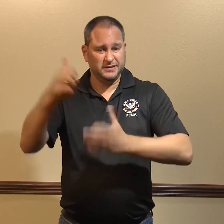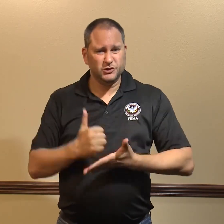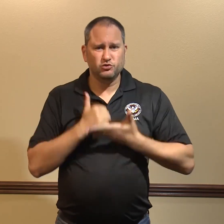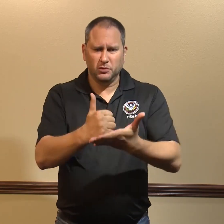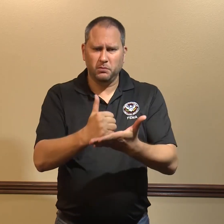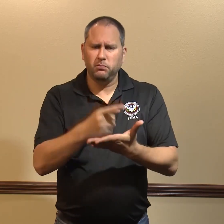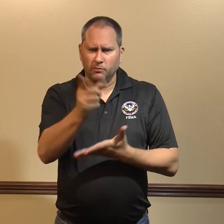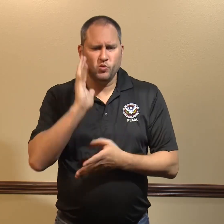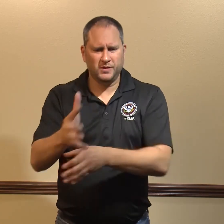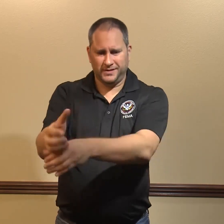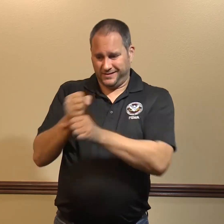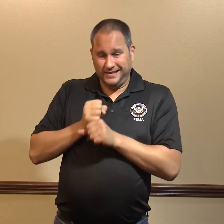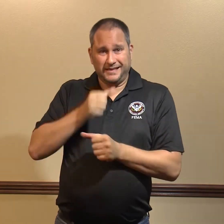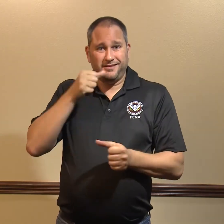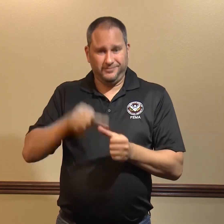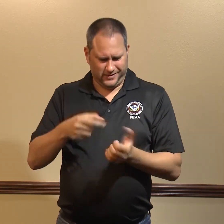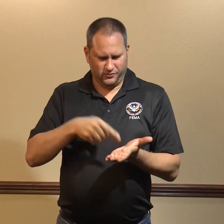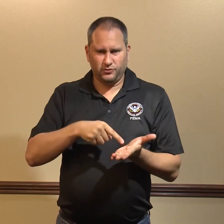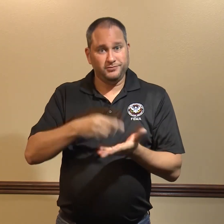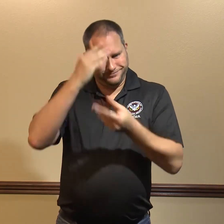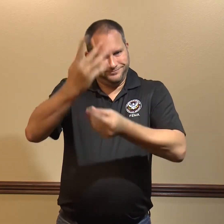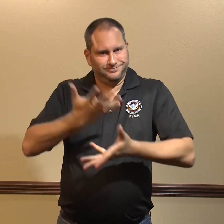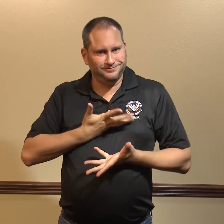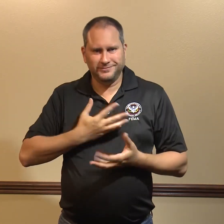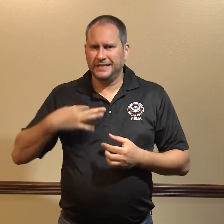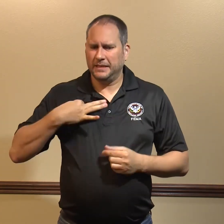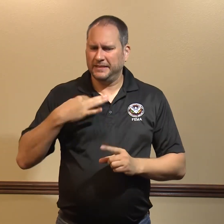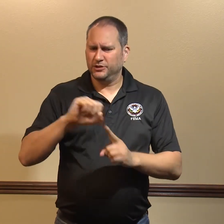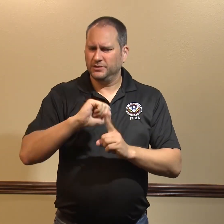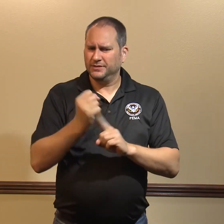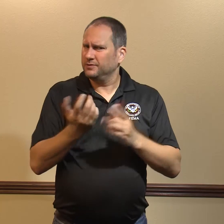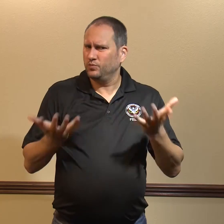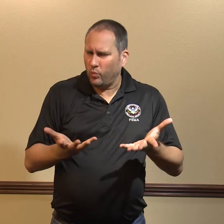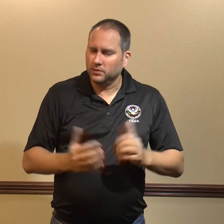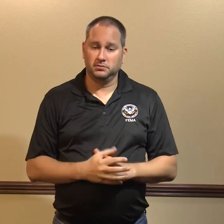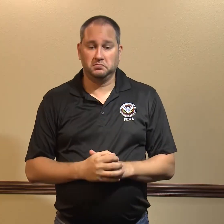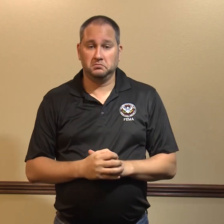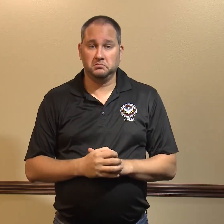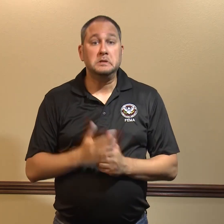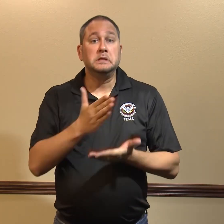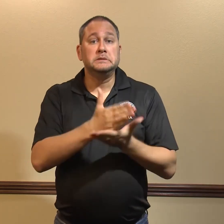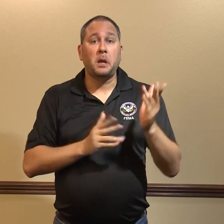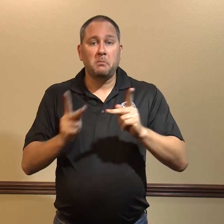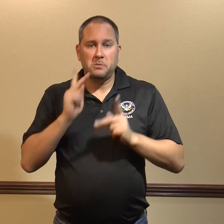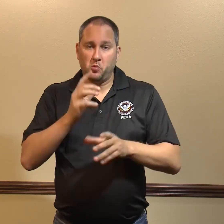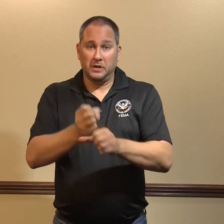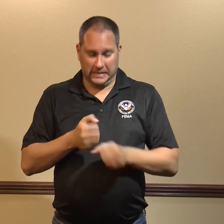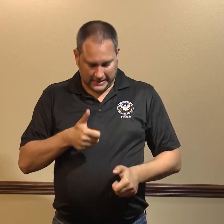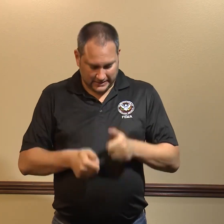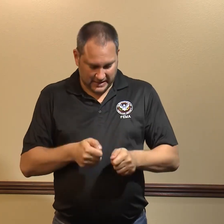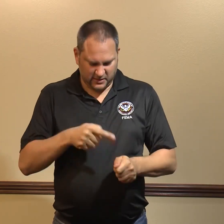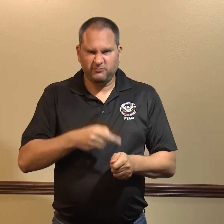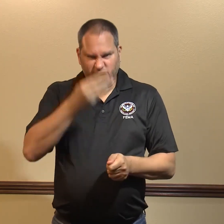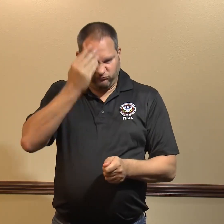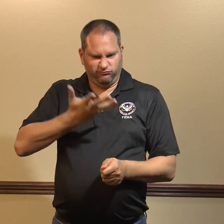After registering for assistance, you will receive a letter regarding your application status. Some applicants may receive